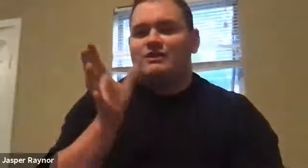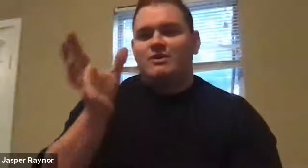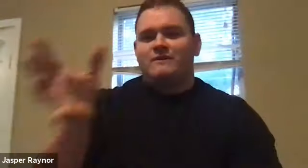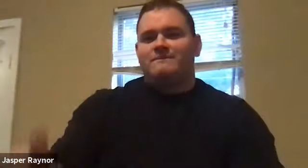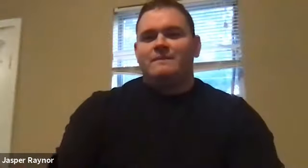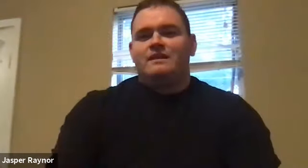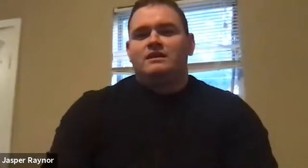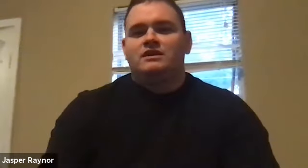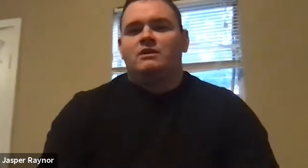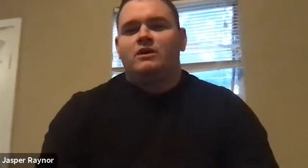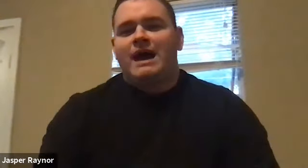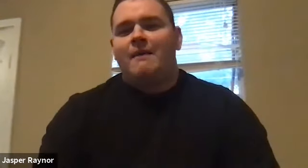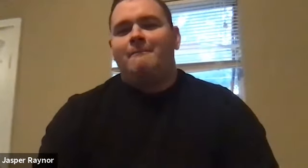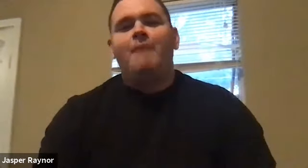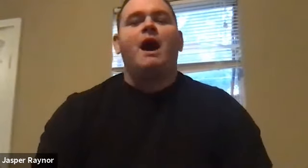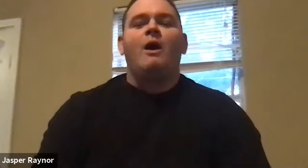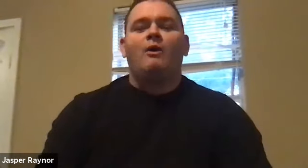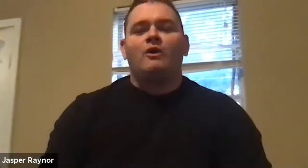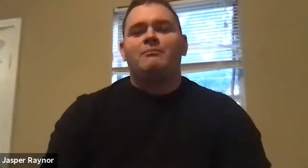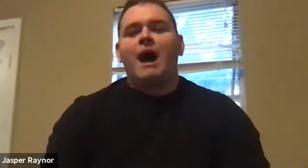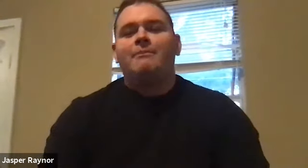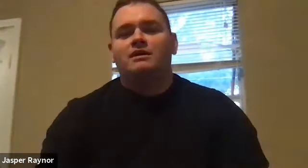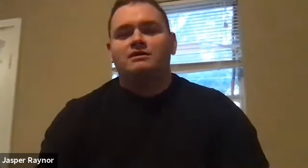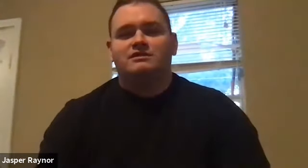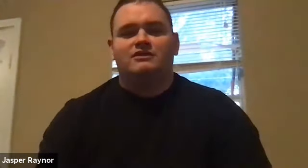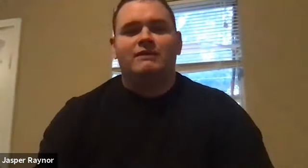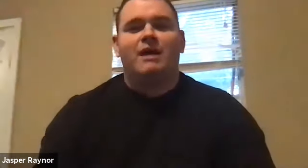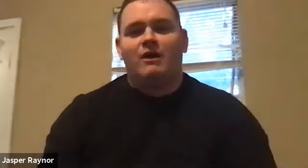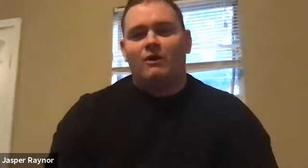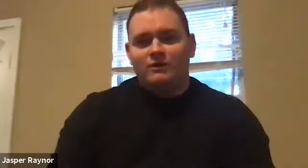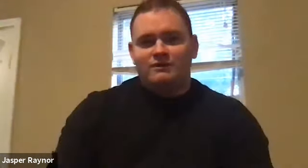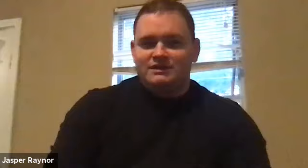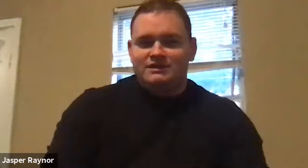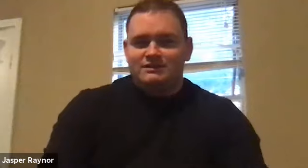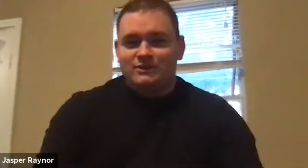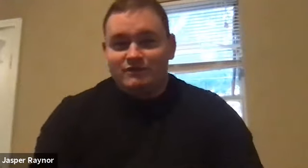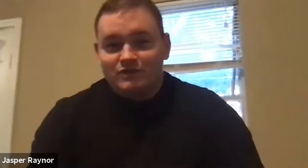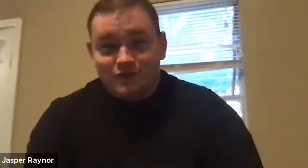grandma. What about papa or papa or grandpa, wherever you're from?